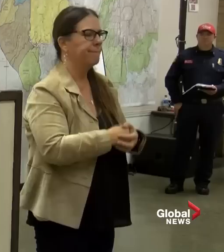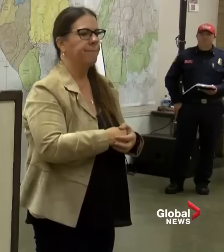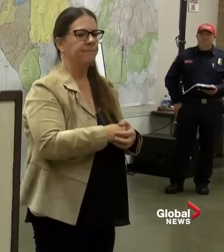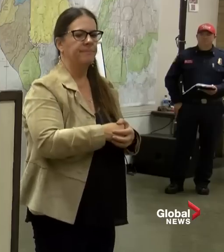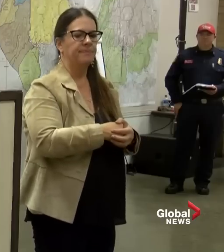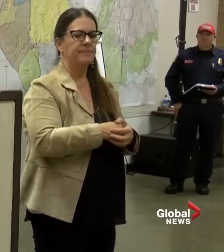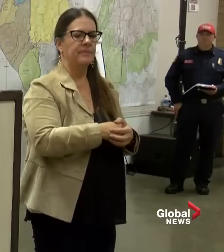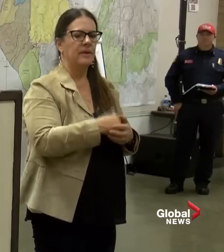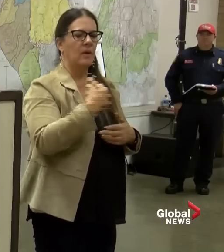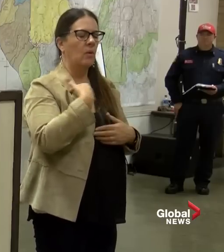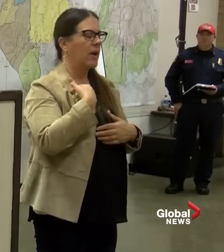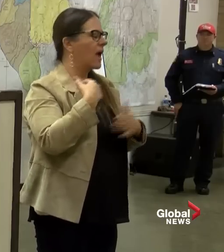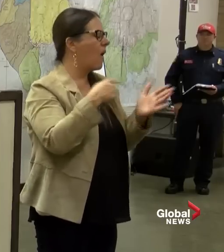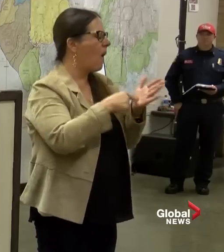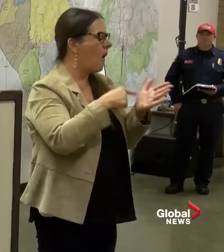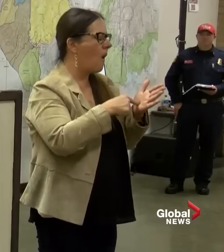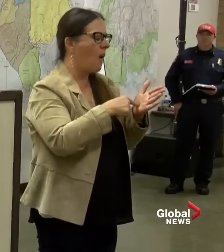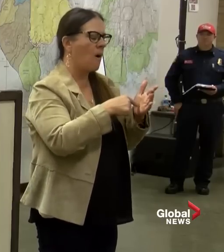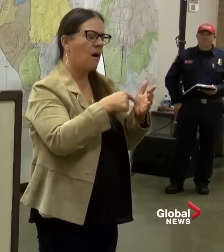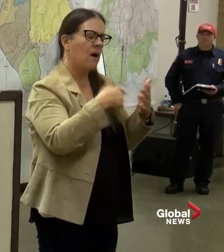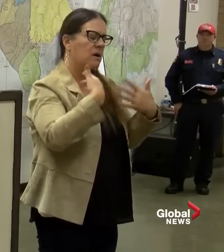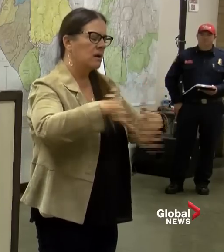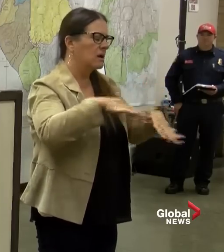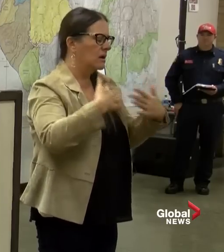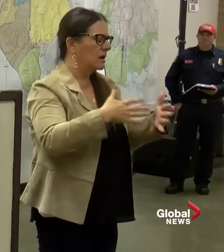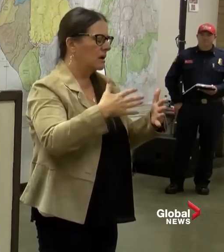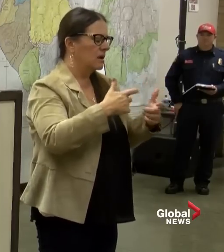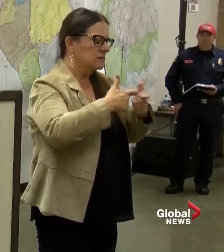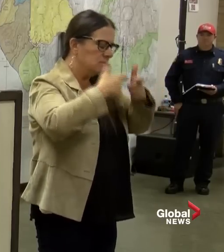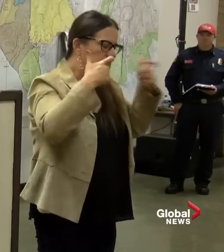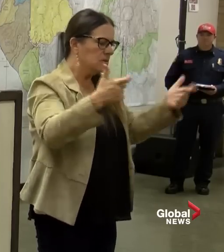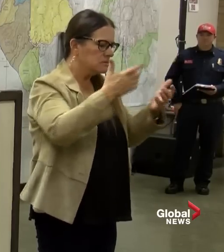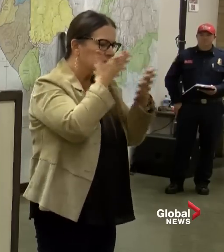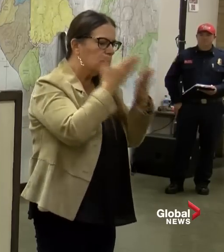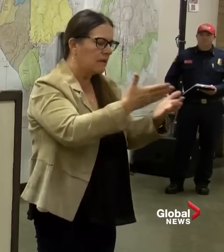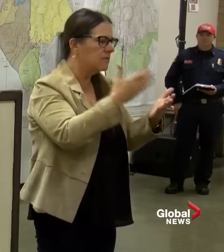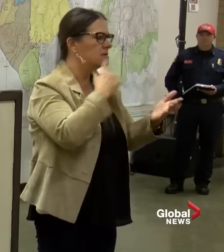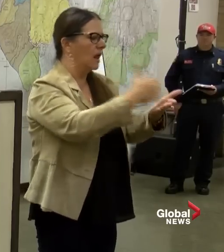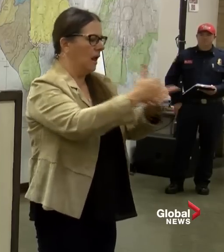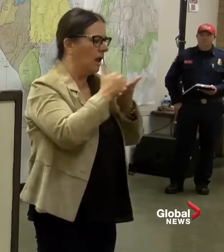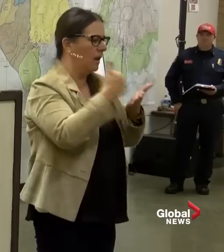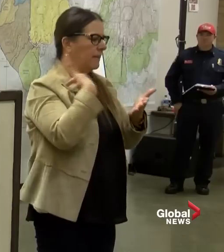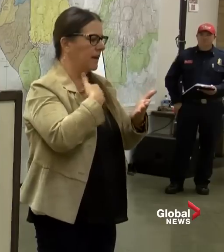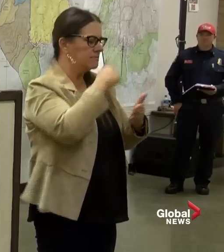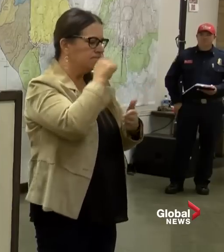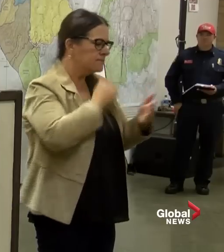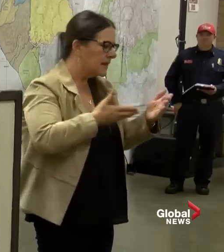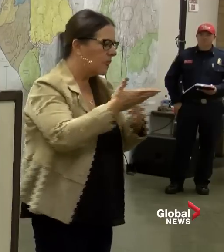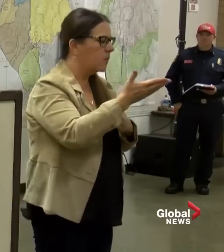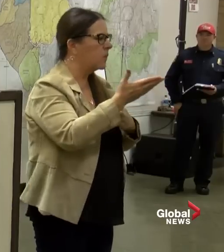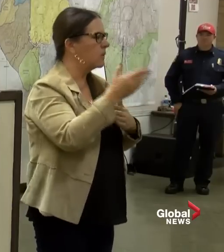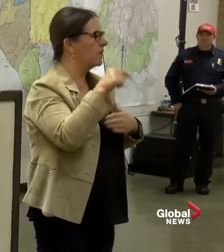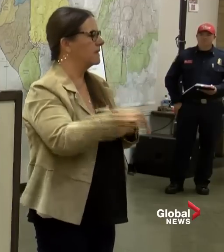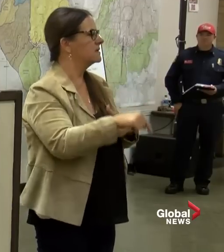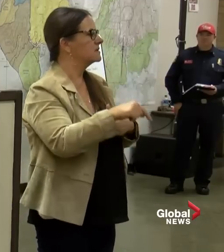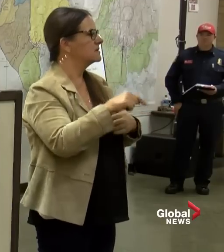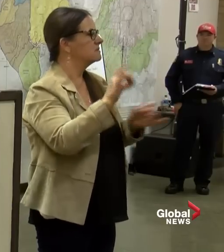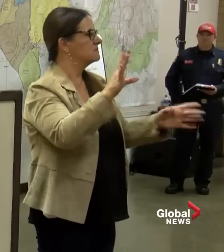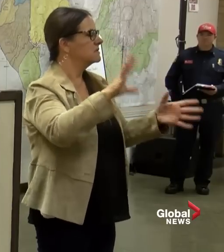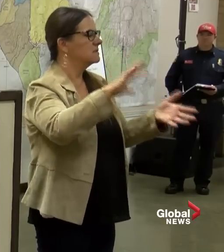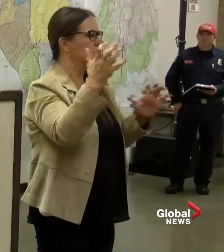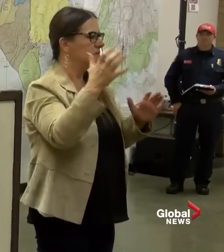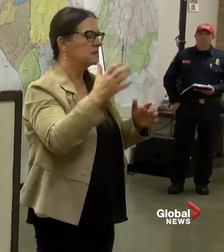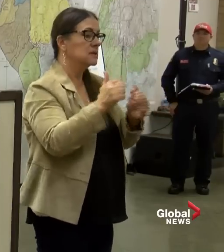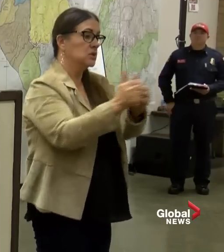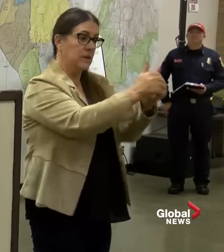of gratitude to every public servant helping us get through this. Together,